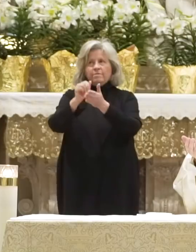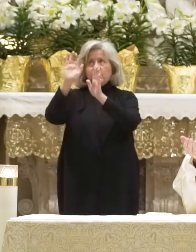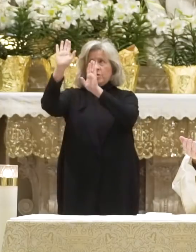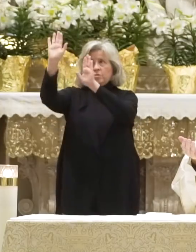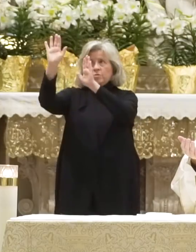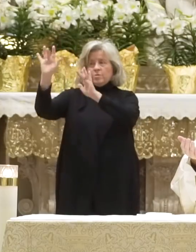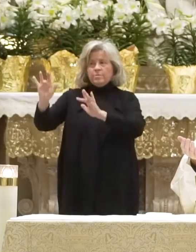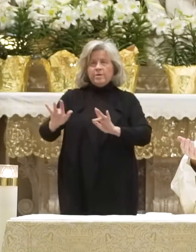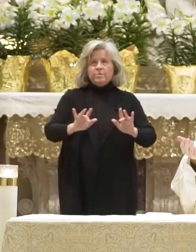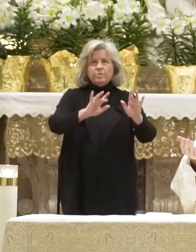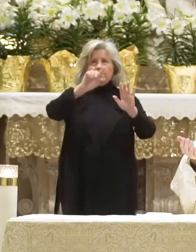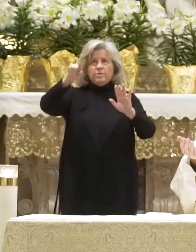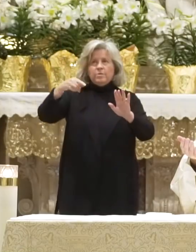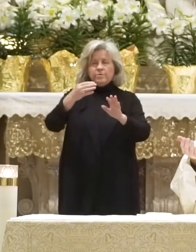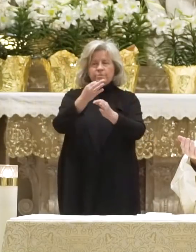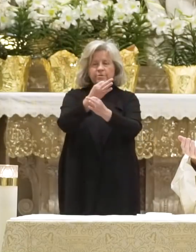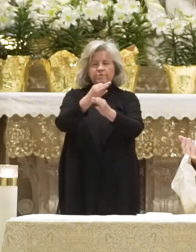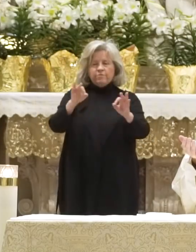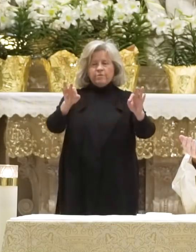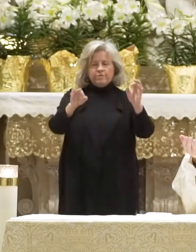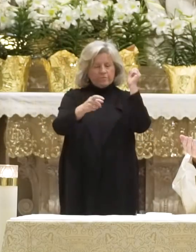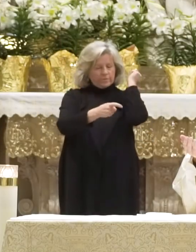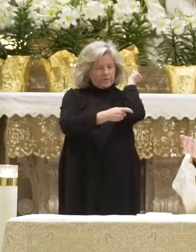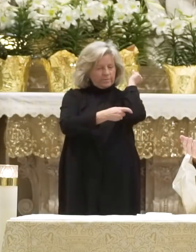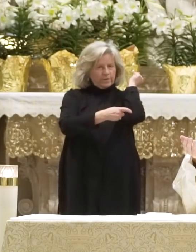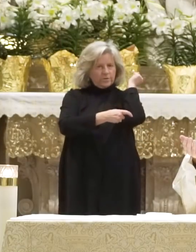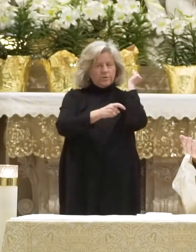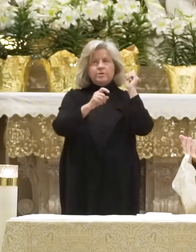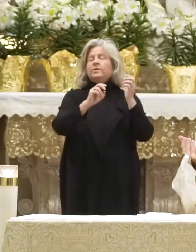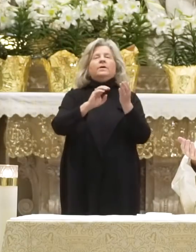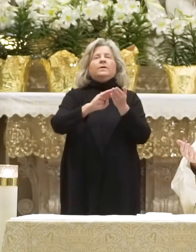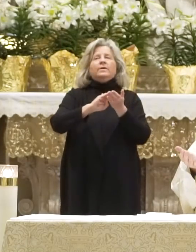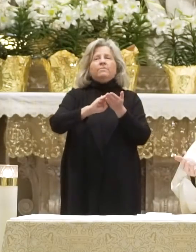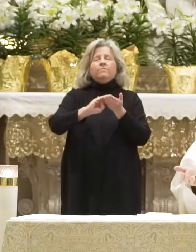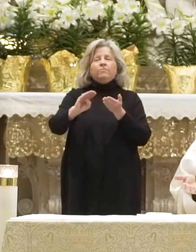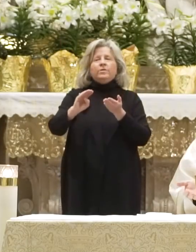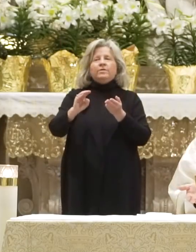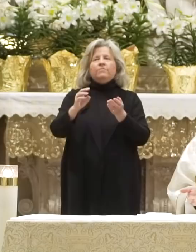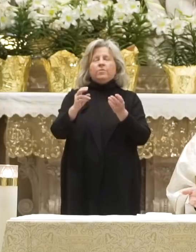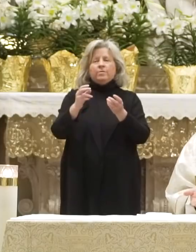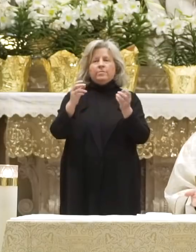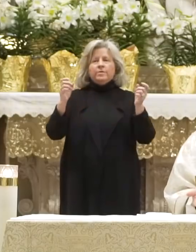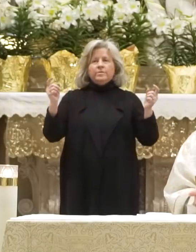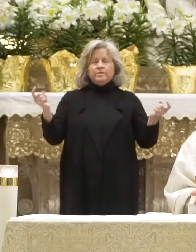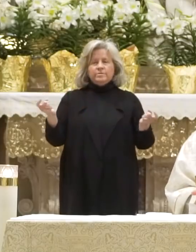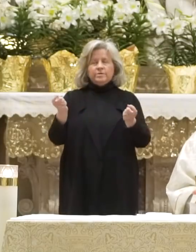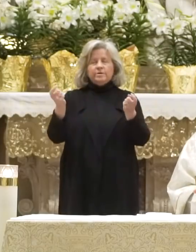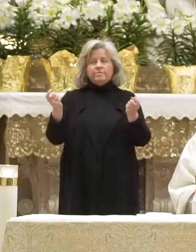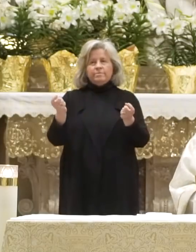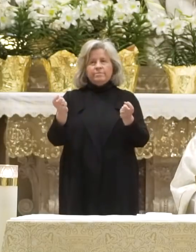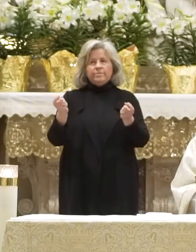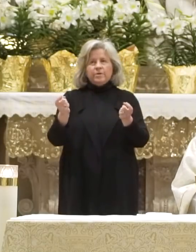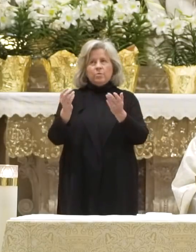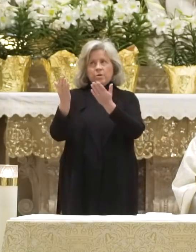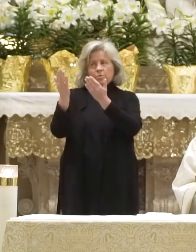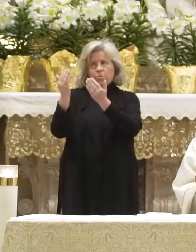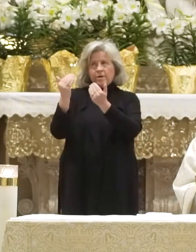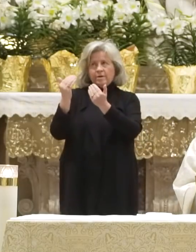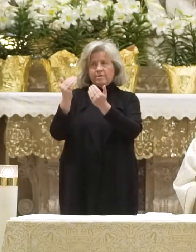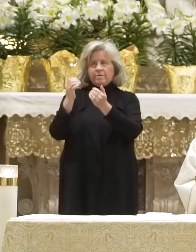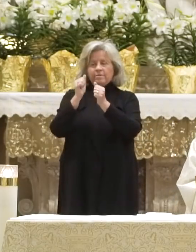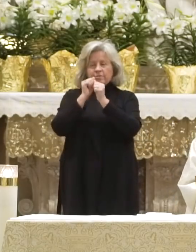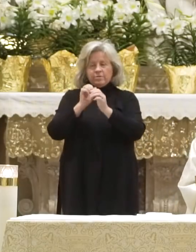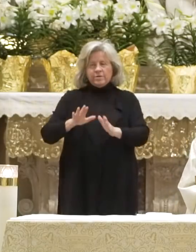be always free from sin and safe from all distress as we await the blessed hope and the coming of